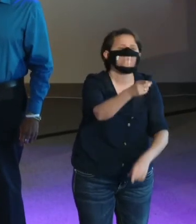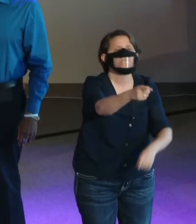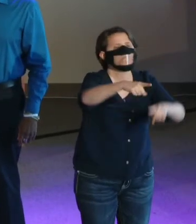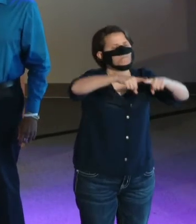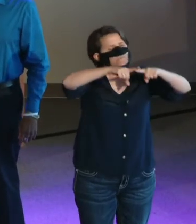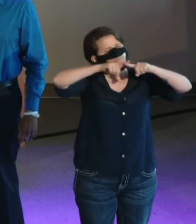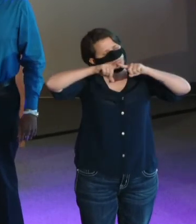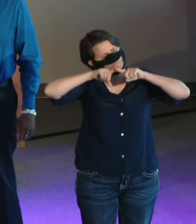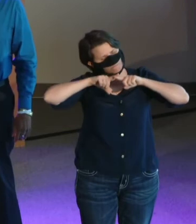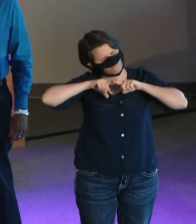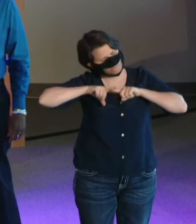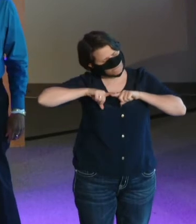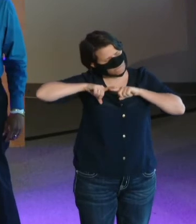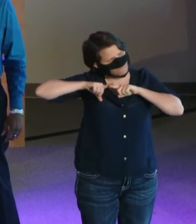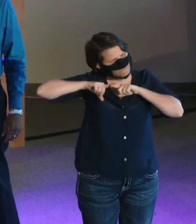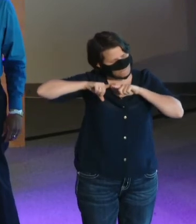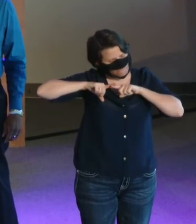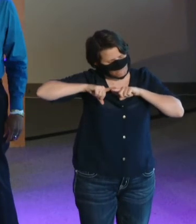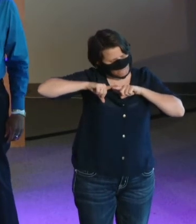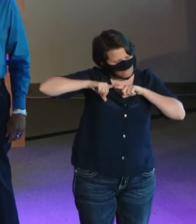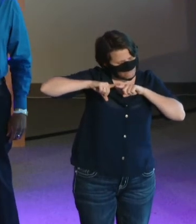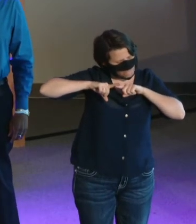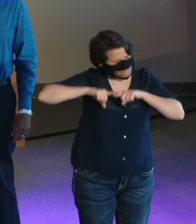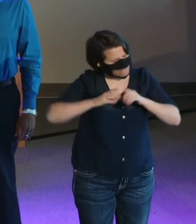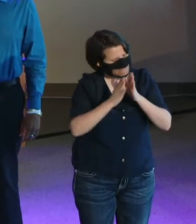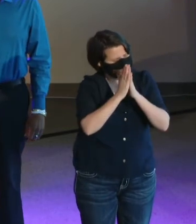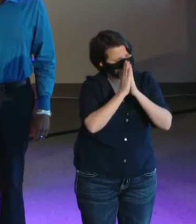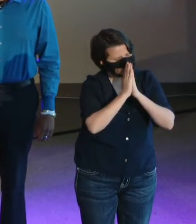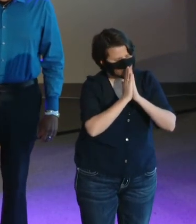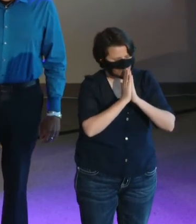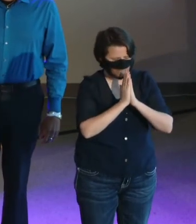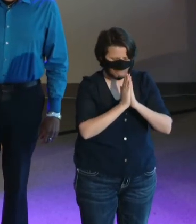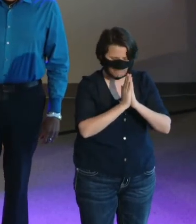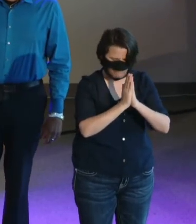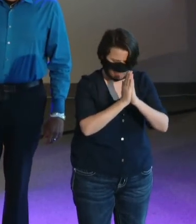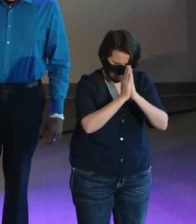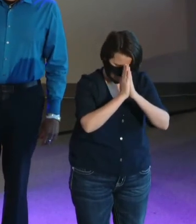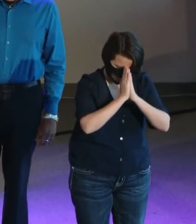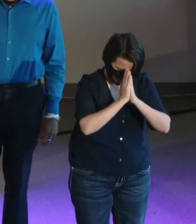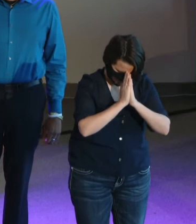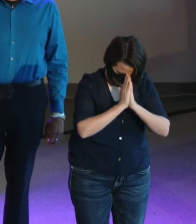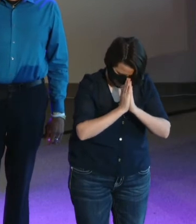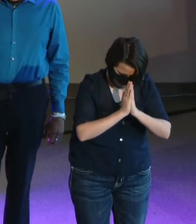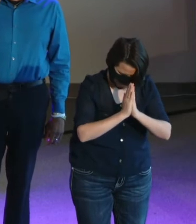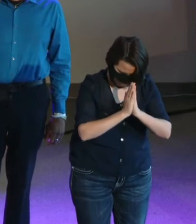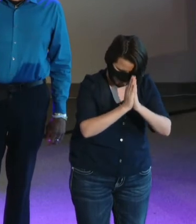You can depend on me to pray for you.